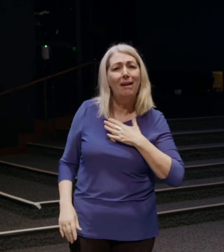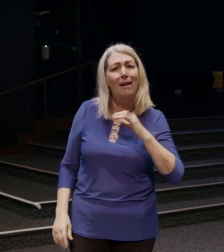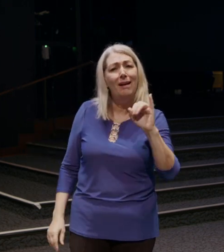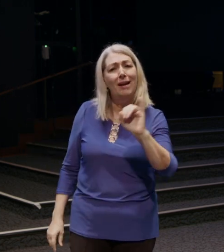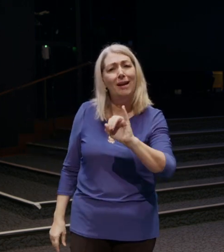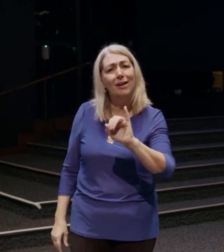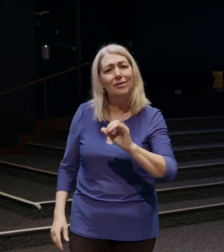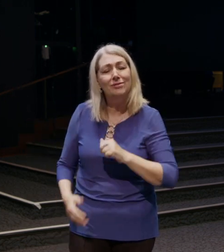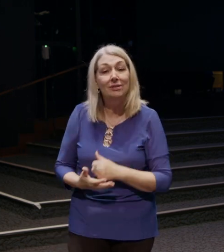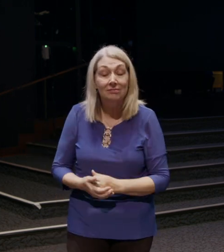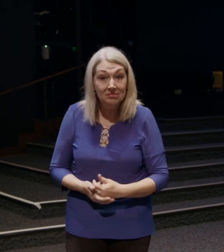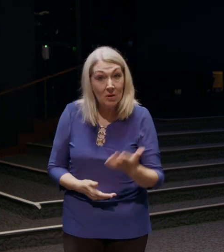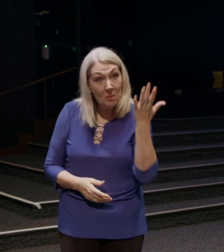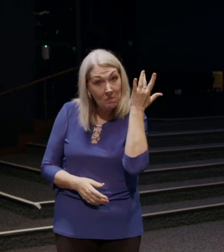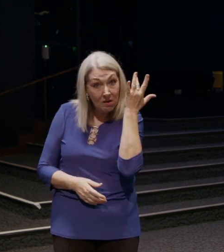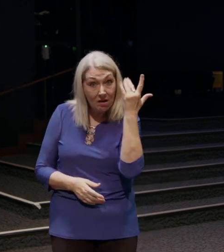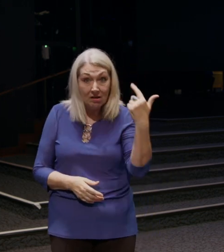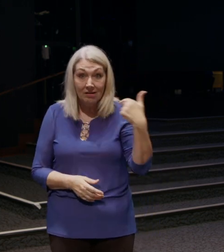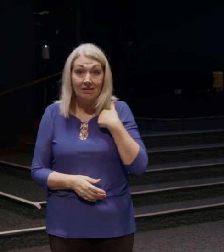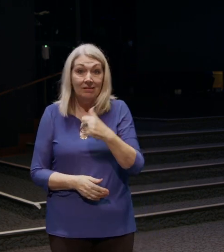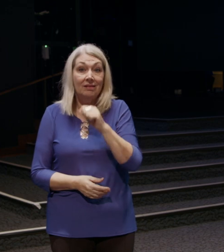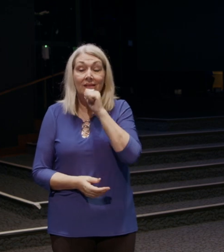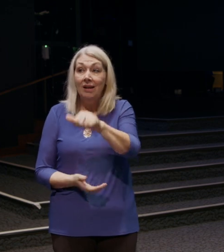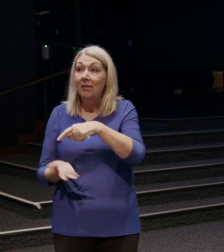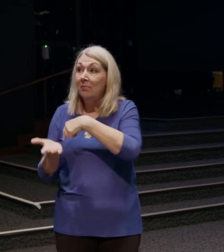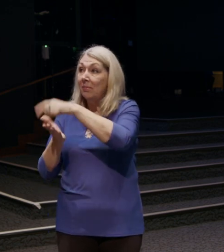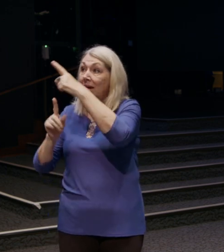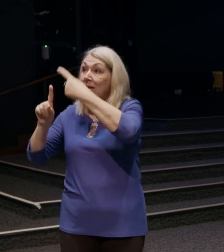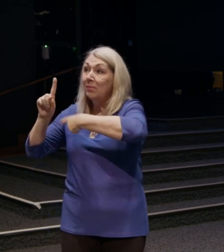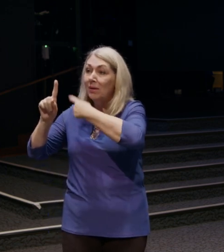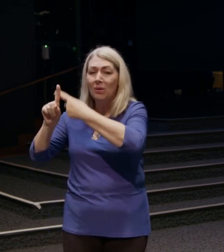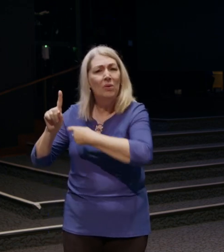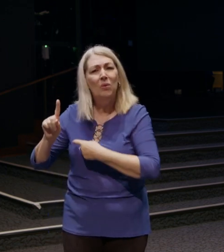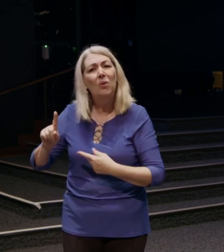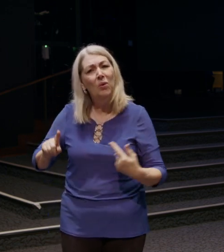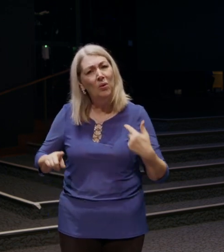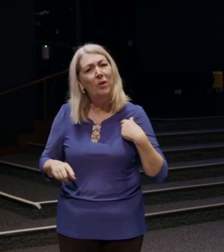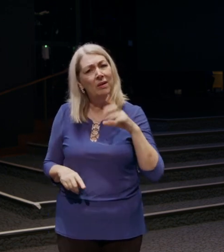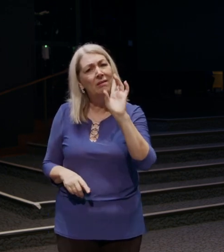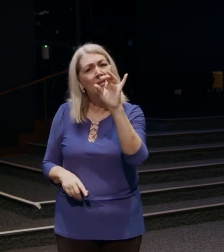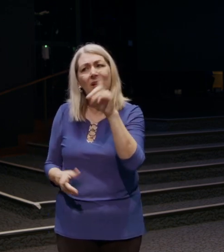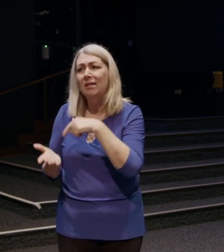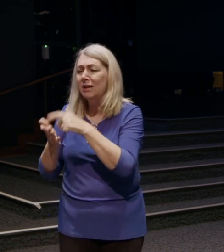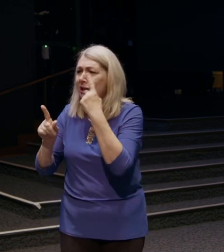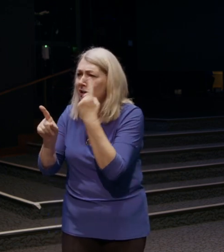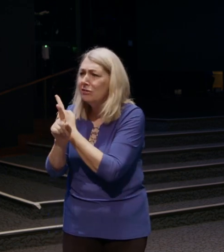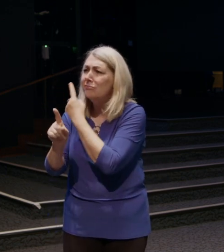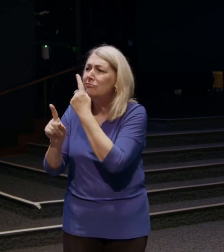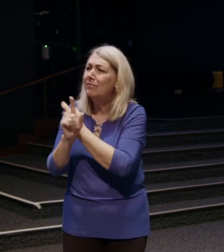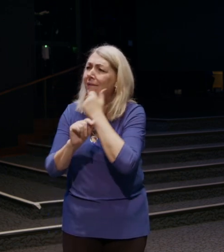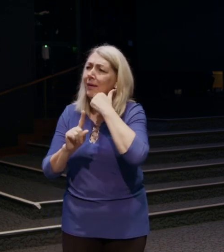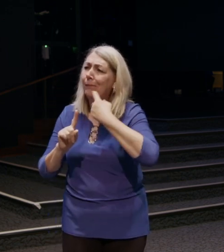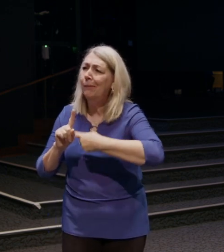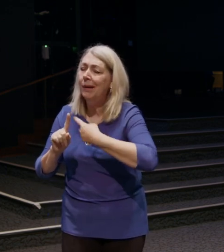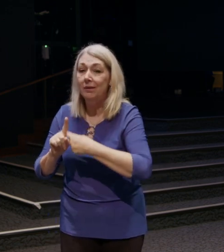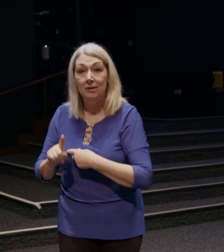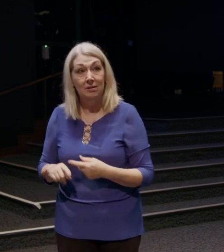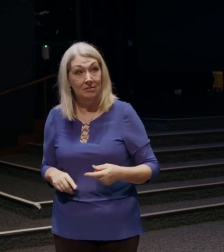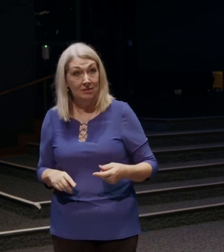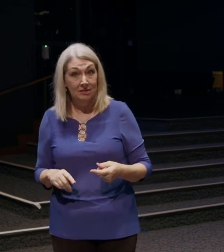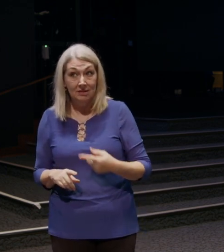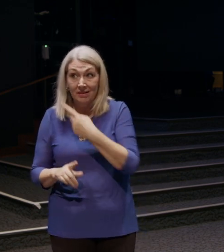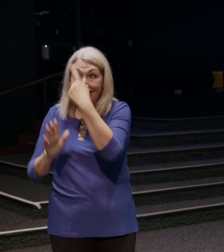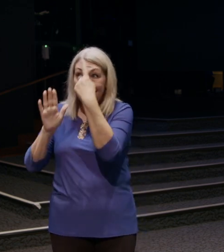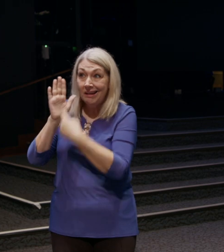Not because I didn't pay my premiums. I was caught up on time. Not because I failed to